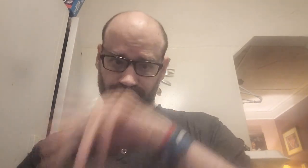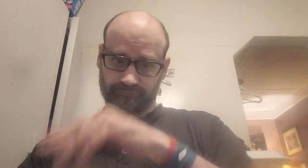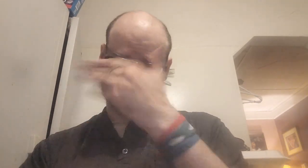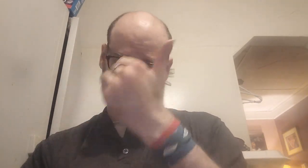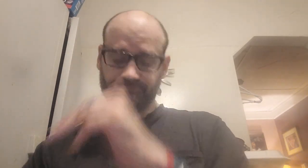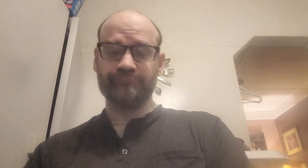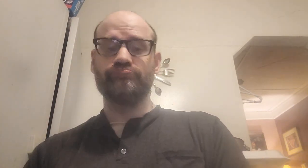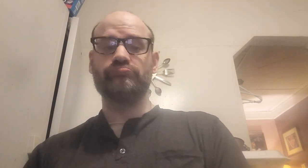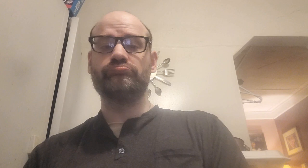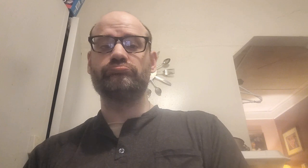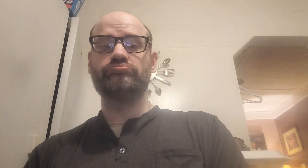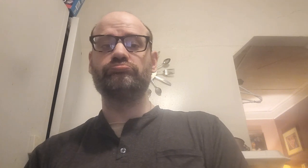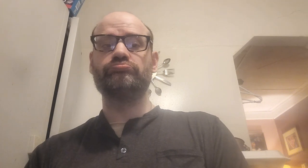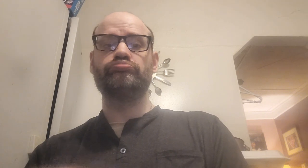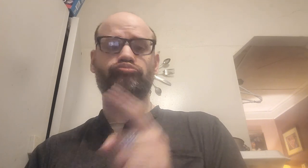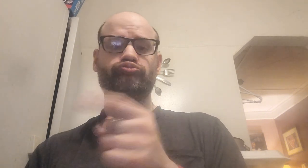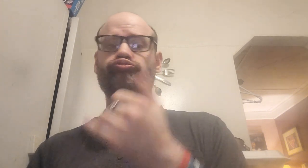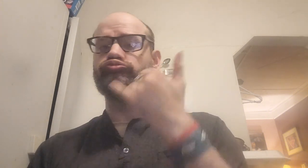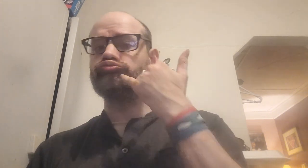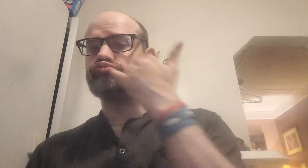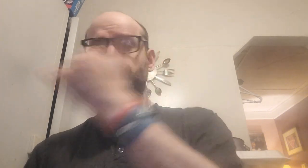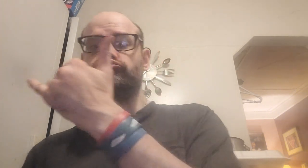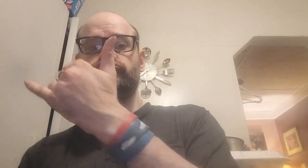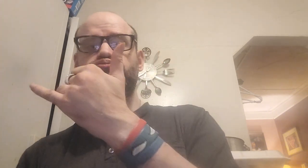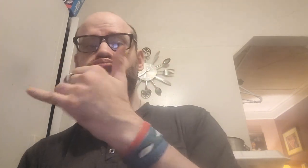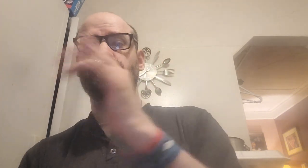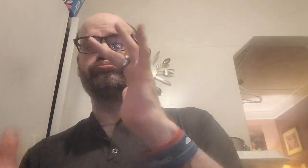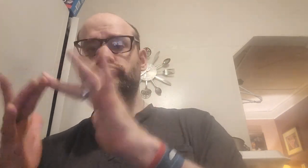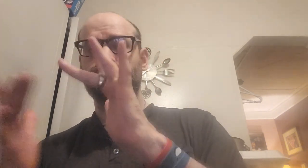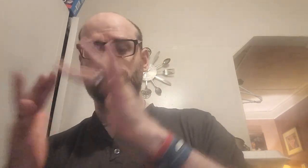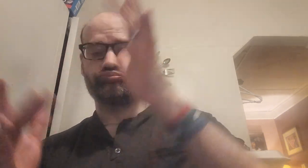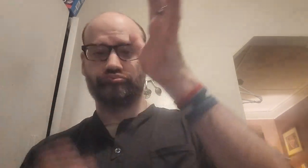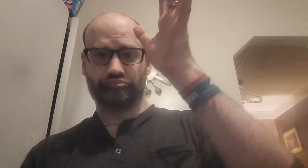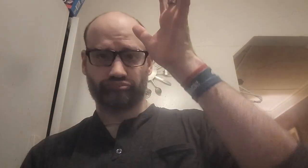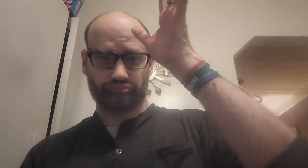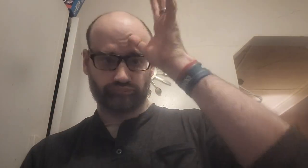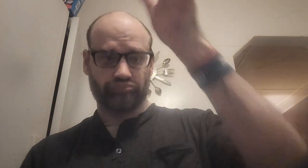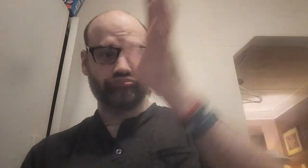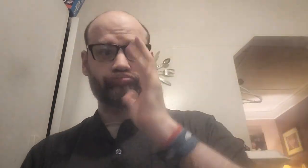to contact my grandparents.